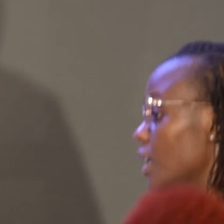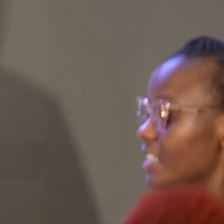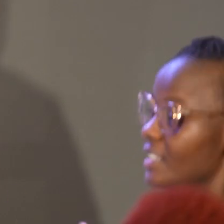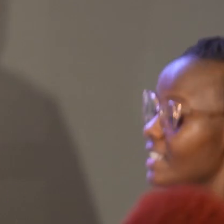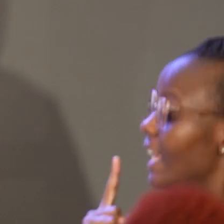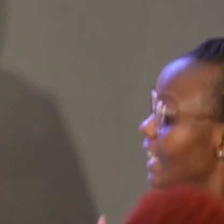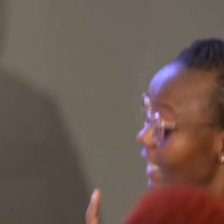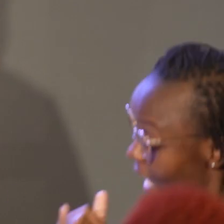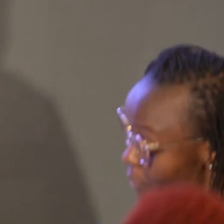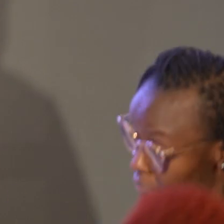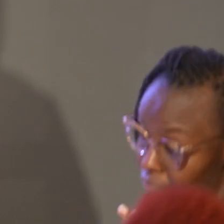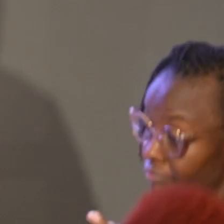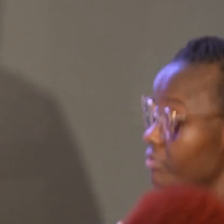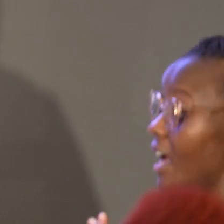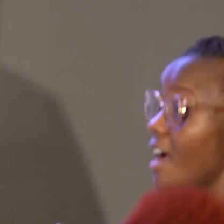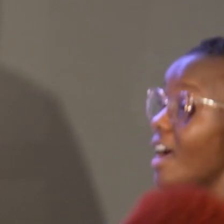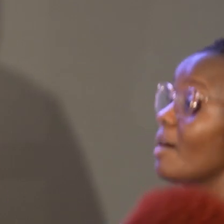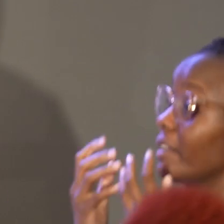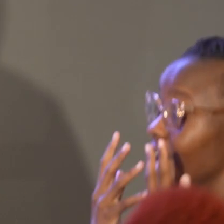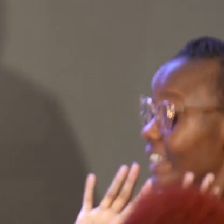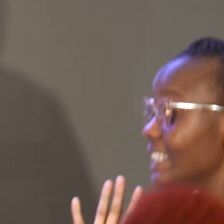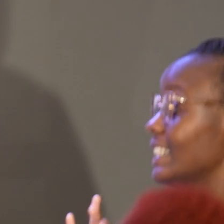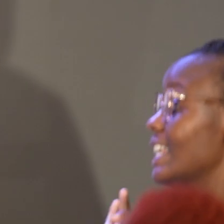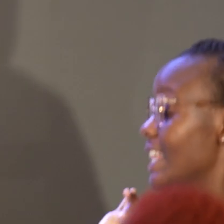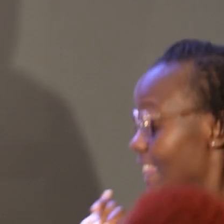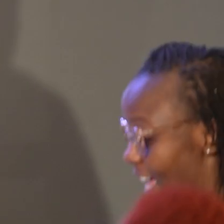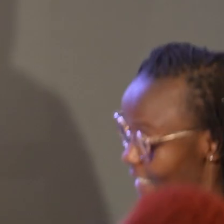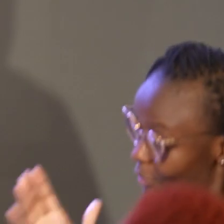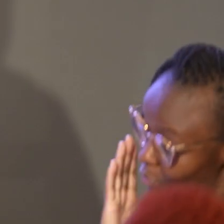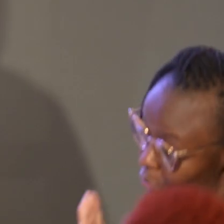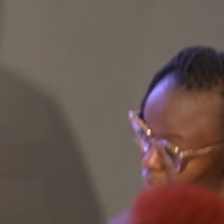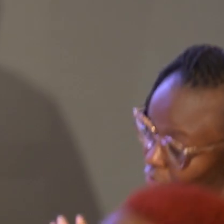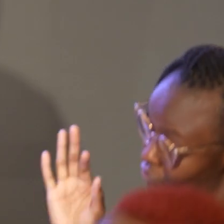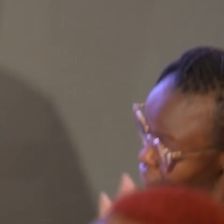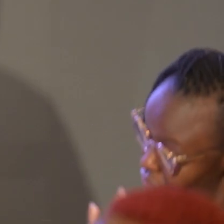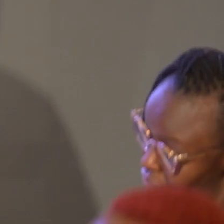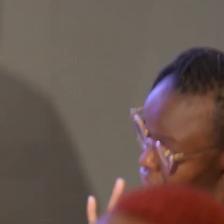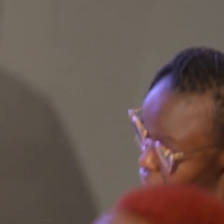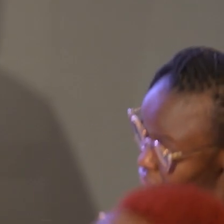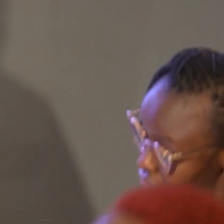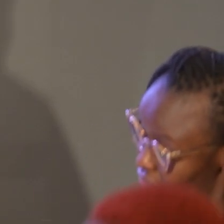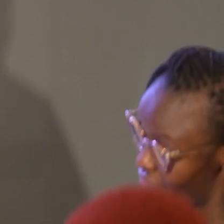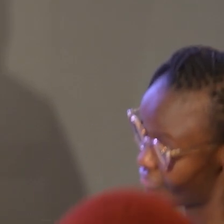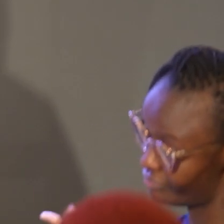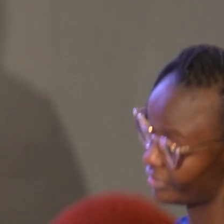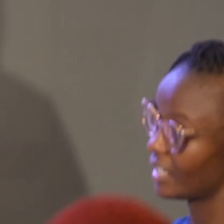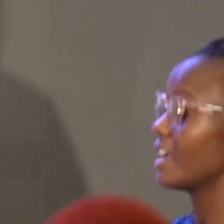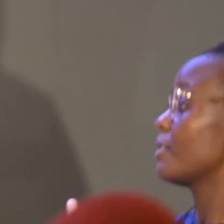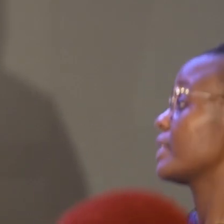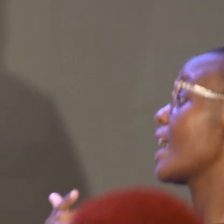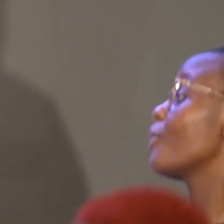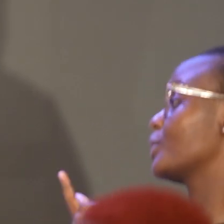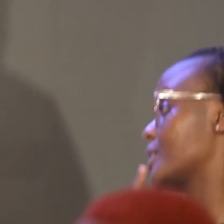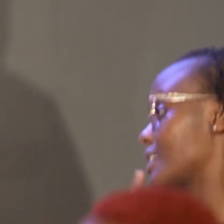now come to pass. It has bore some fruit. So I would say, let us